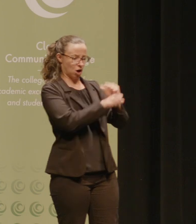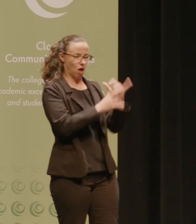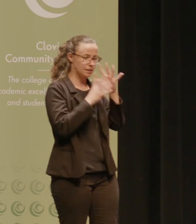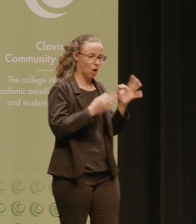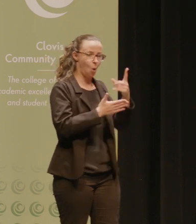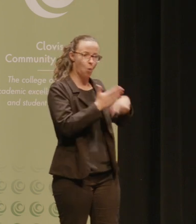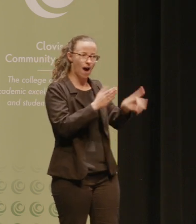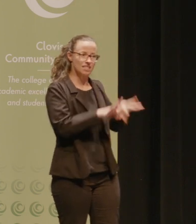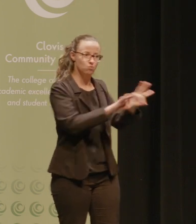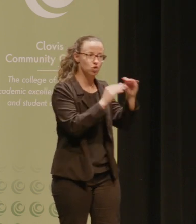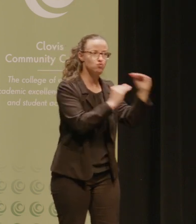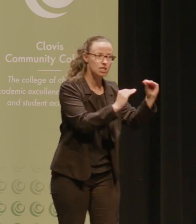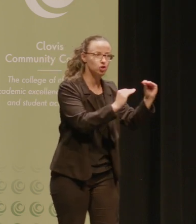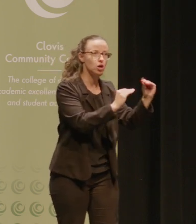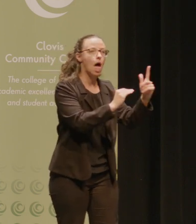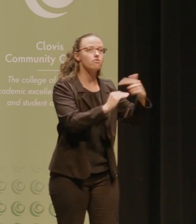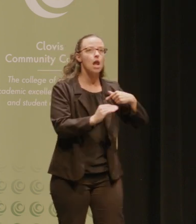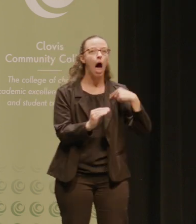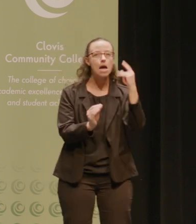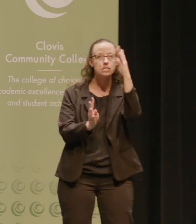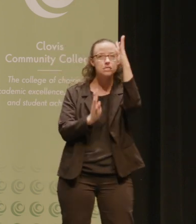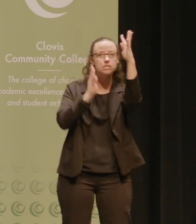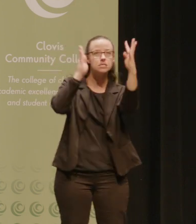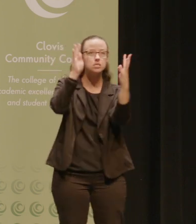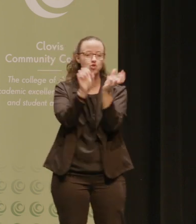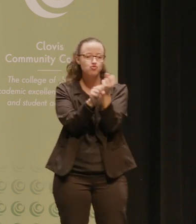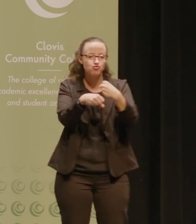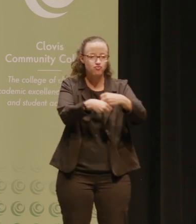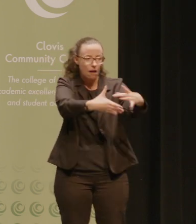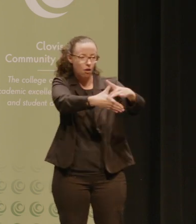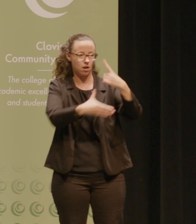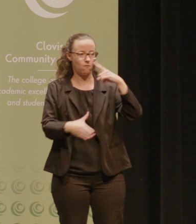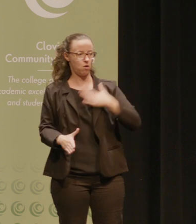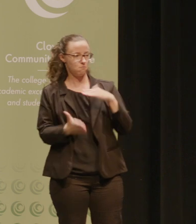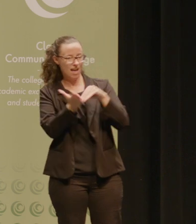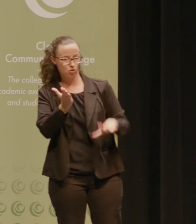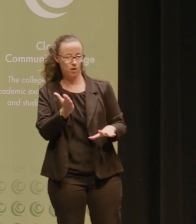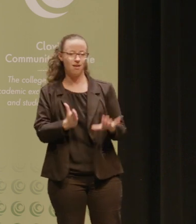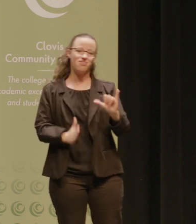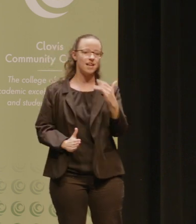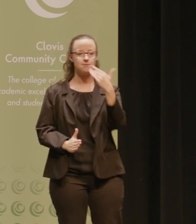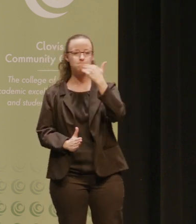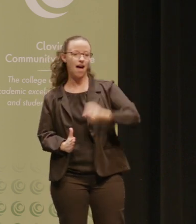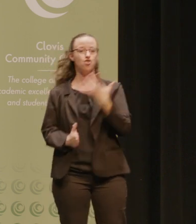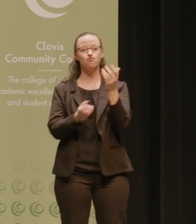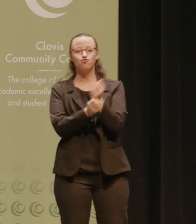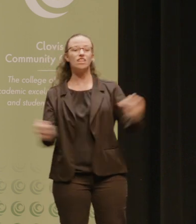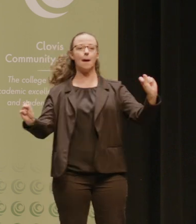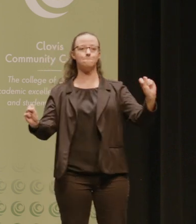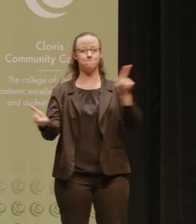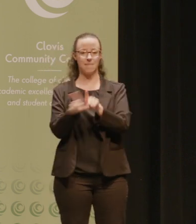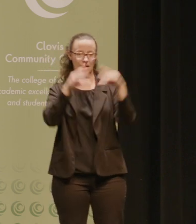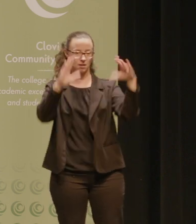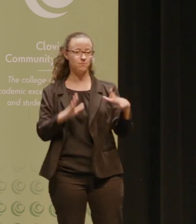what needs to be taught. And I get to hand curate that content for my students. That is the ultimate expression in freedom for me, is I